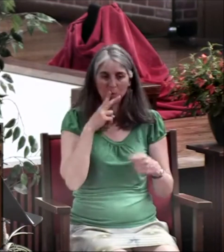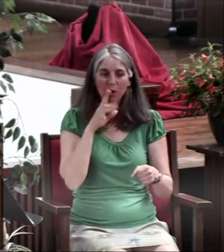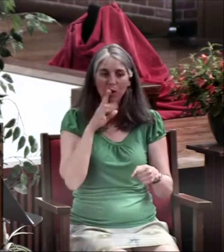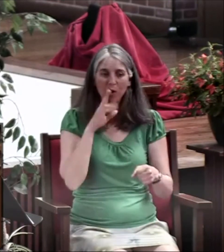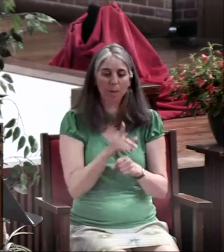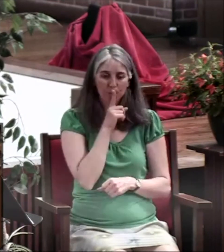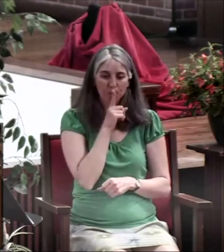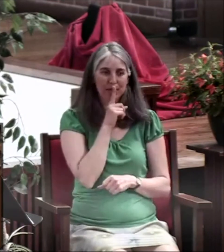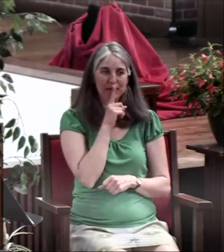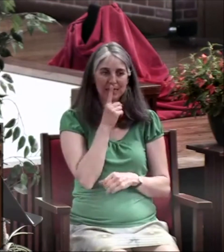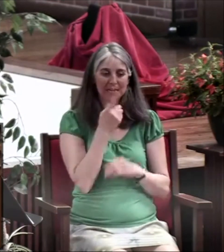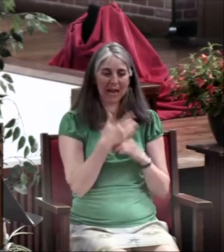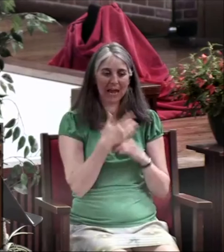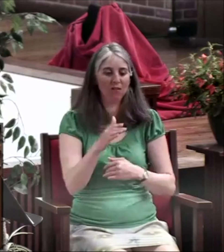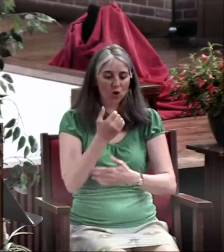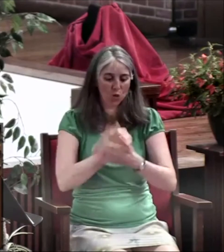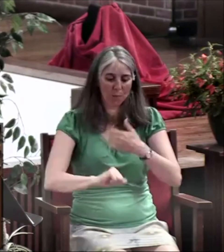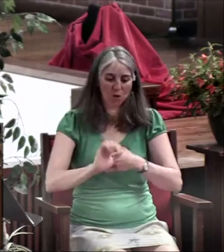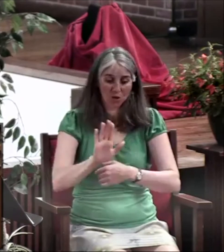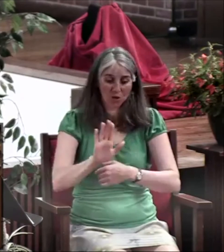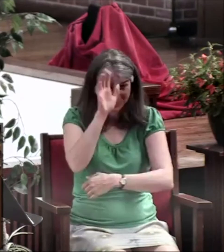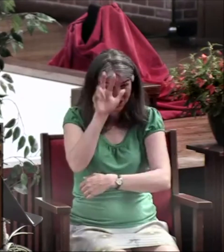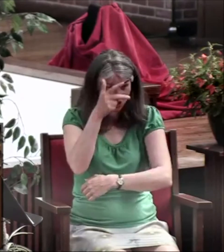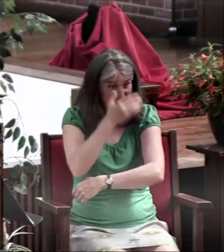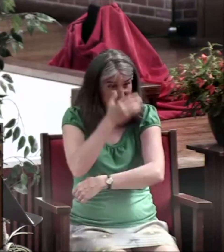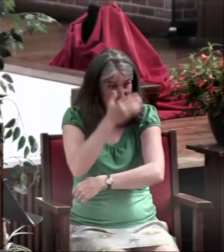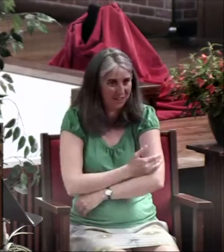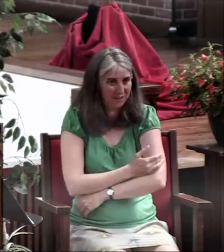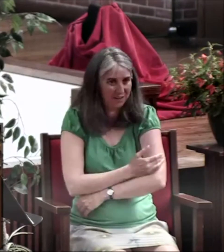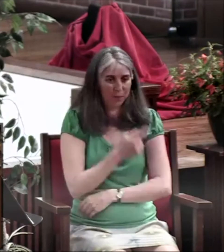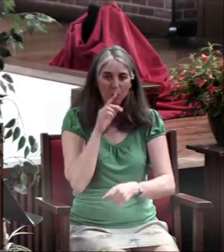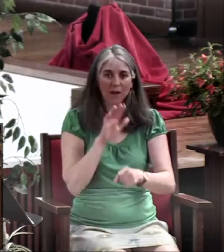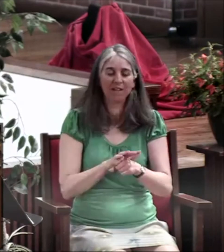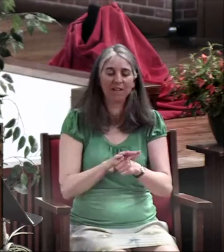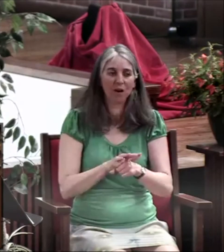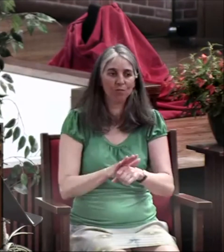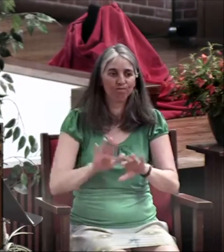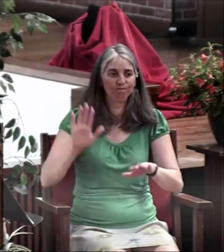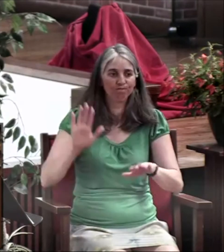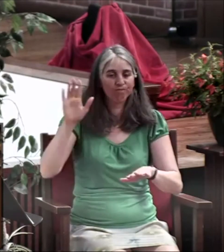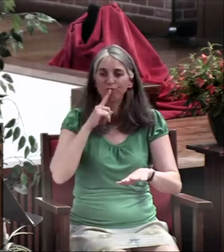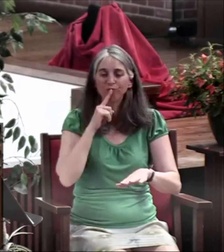silence after the birth of his first son. Silence, vow of silence in his pursuit of holiness